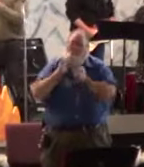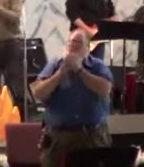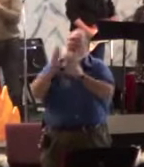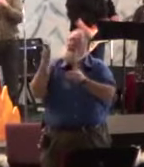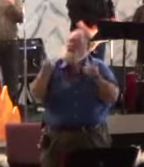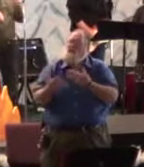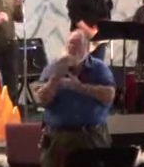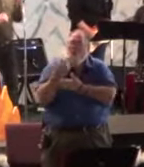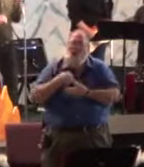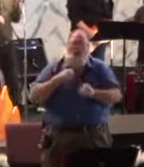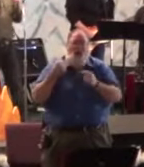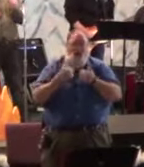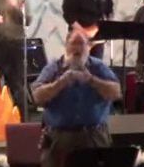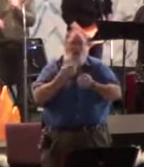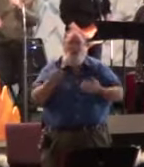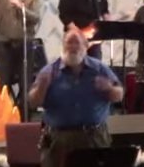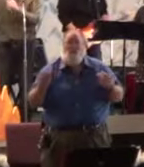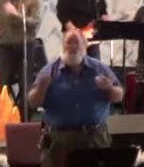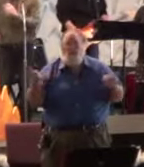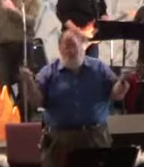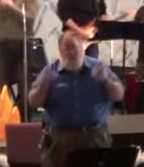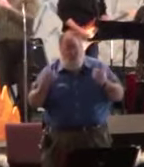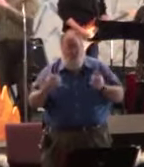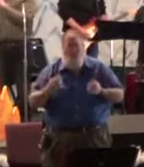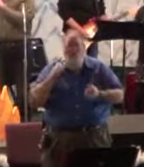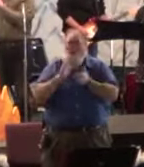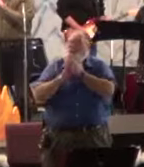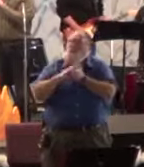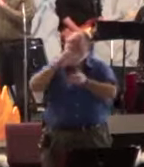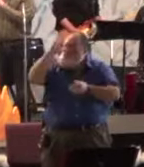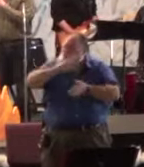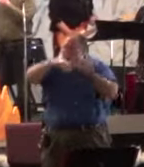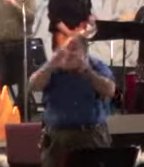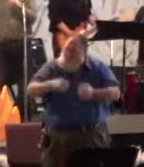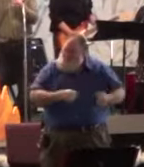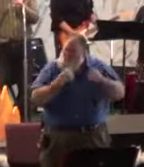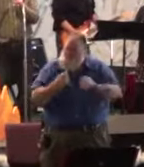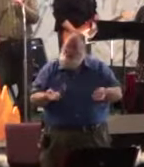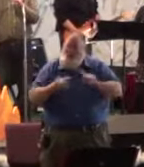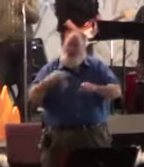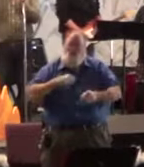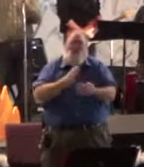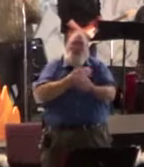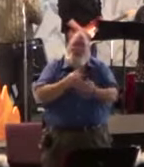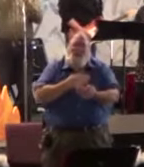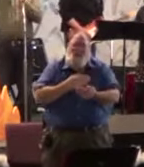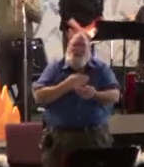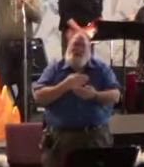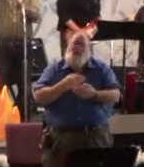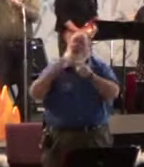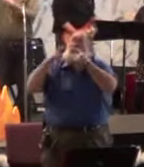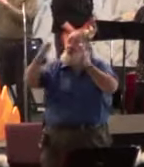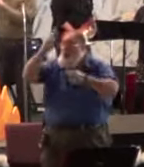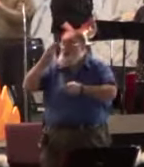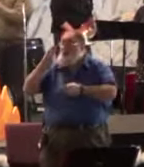You know, I challenge you to come in here with that attitude and praise God Almighty. And as we sing, just say, God,